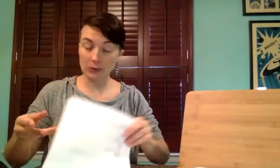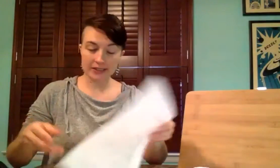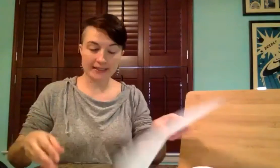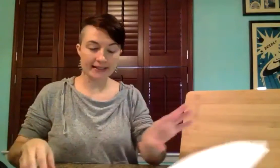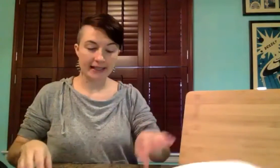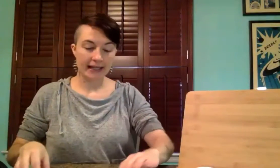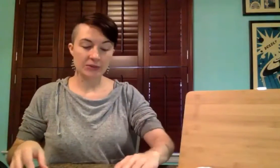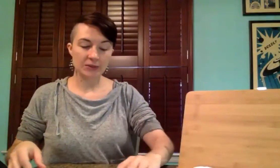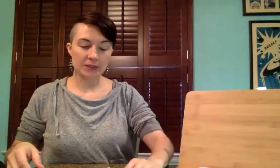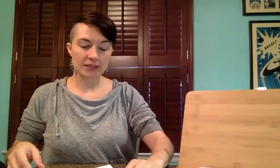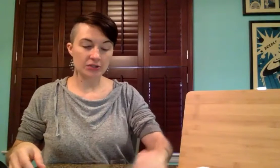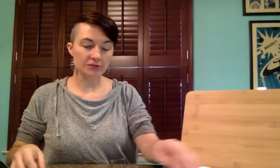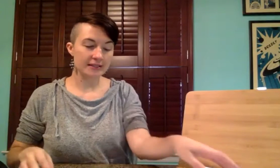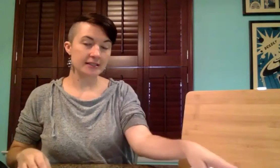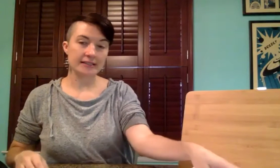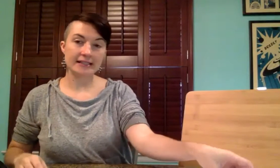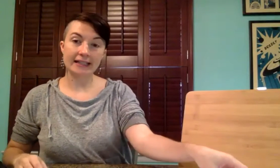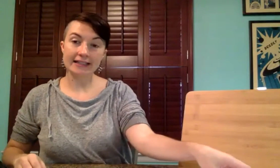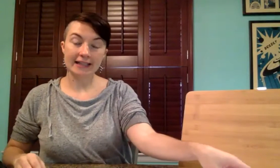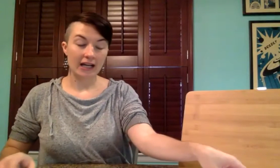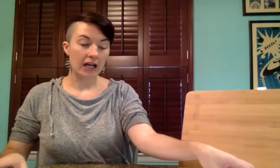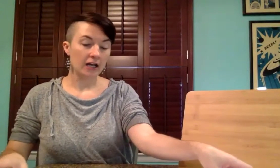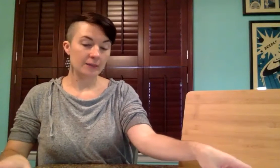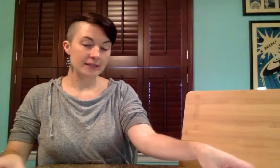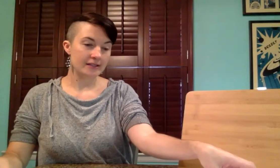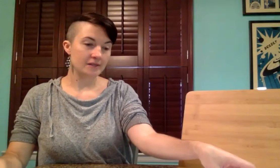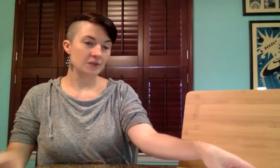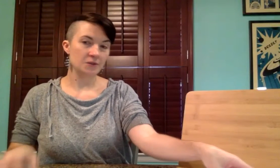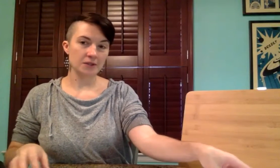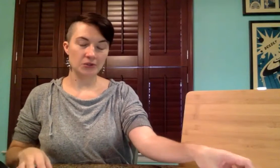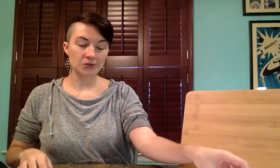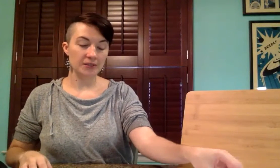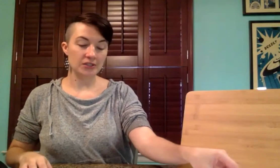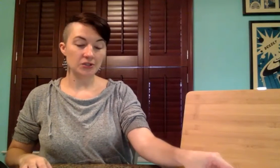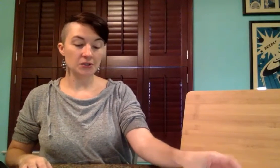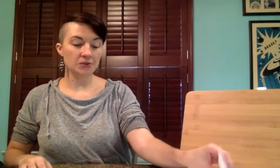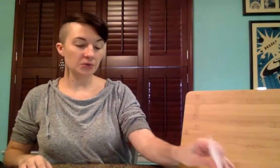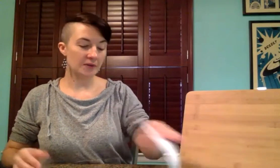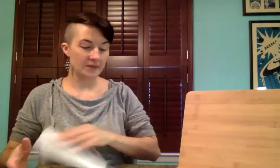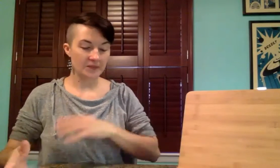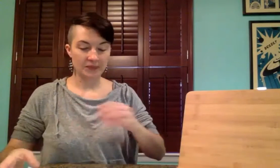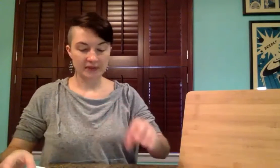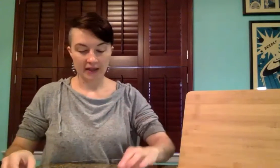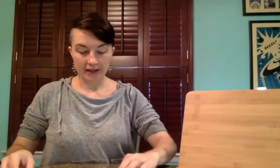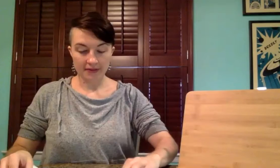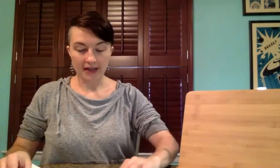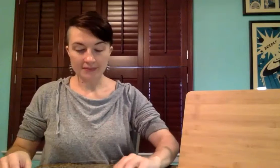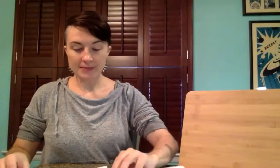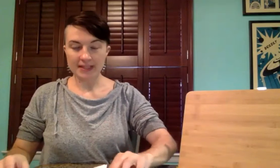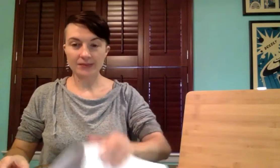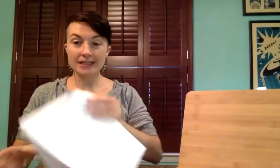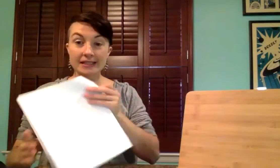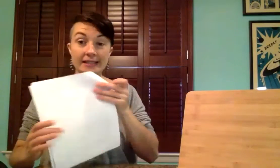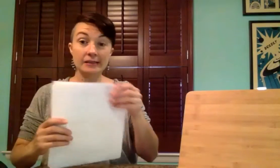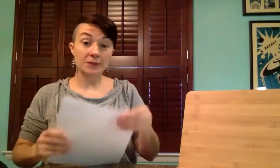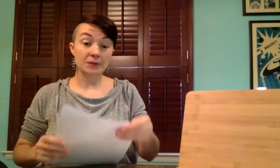and doing one children's song today, instead of the usual 2 and 2, that means we get to skip to